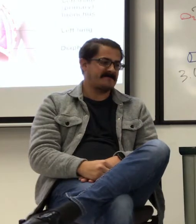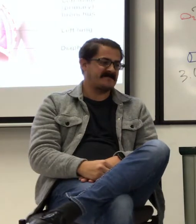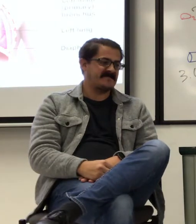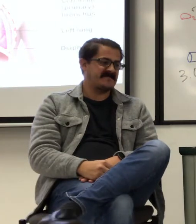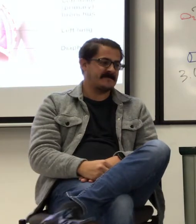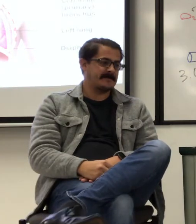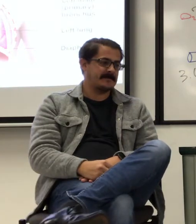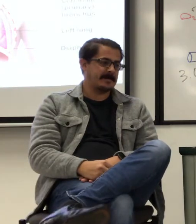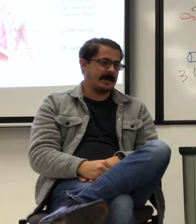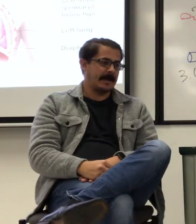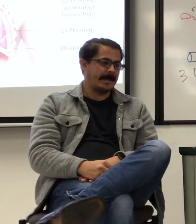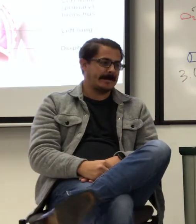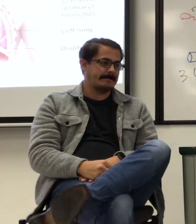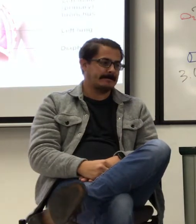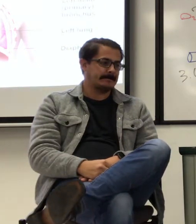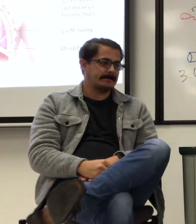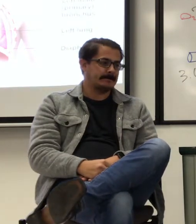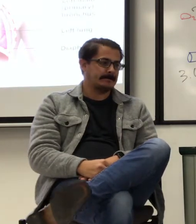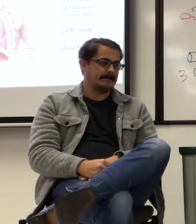respiration.